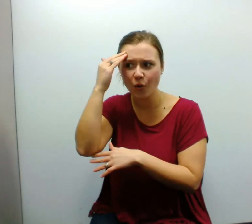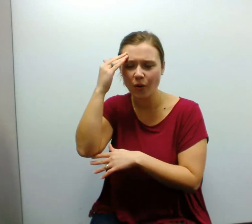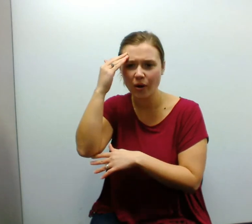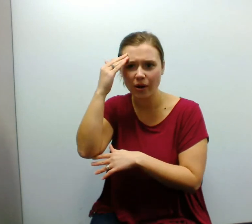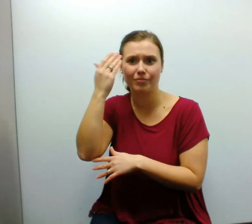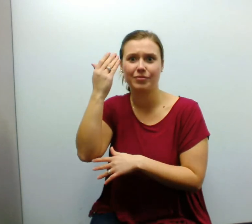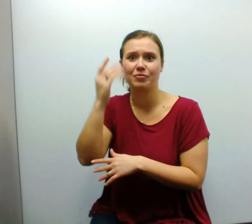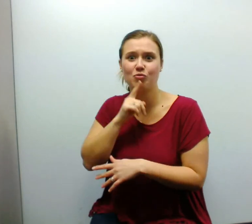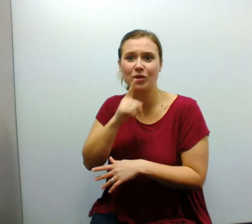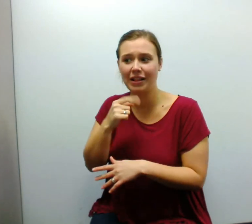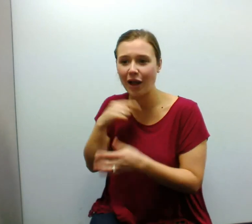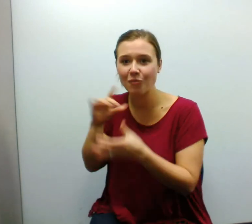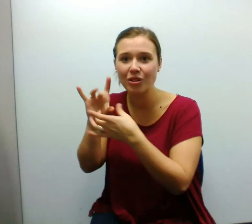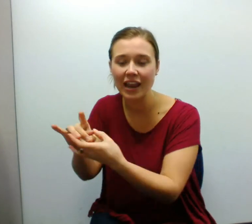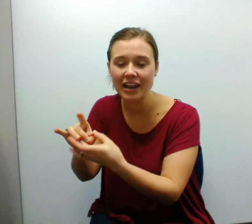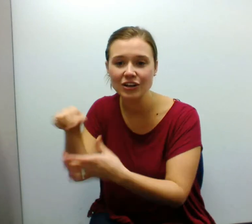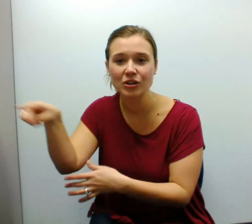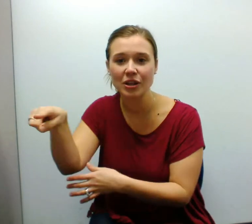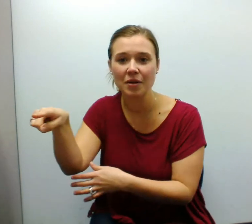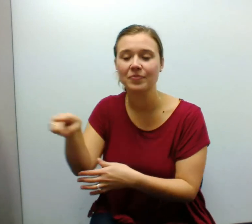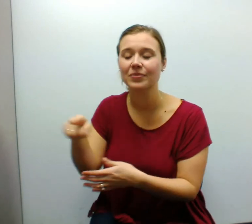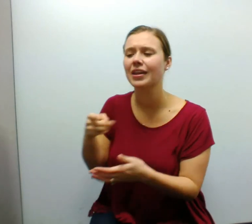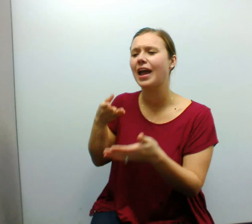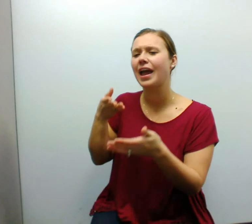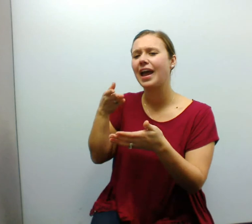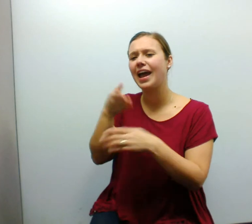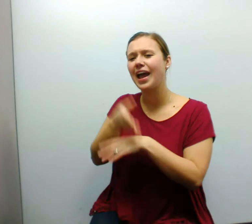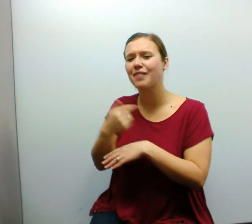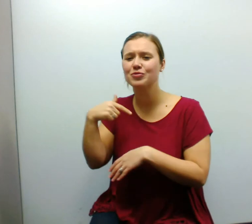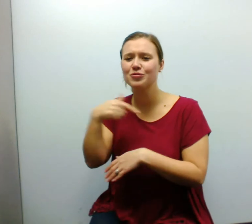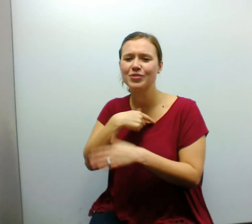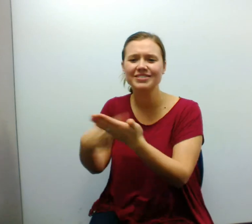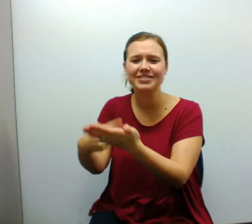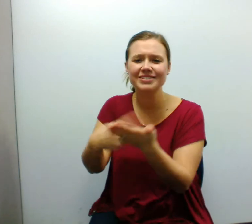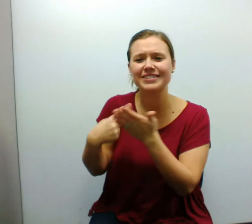chewed the fat for a while, I went looking for my girlfriend.